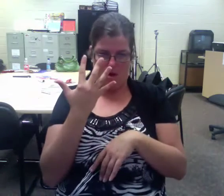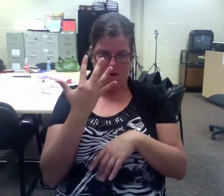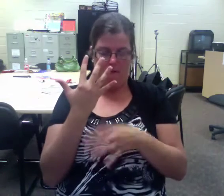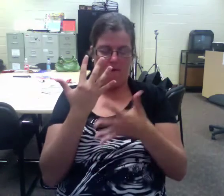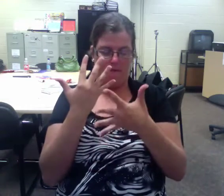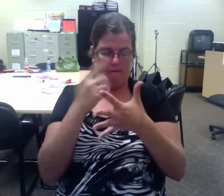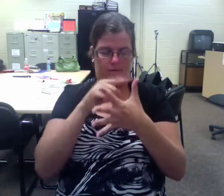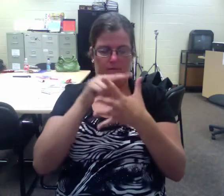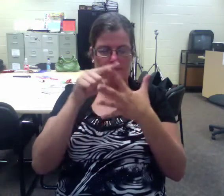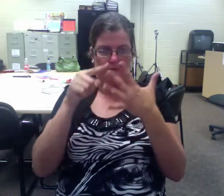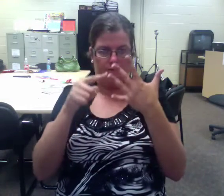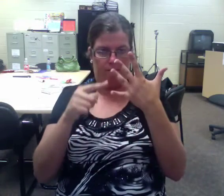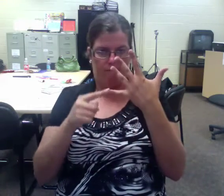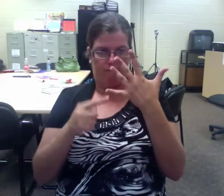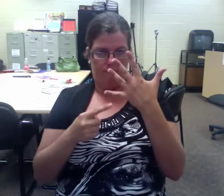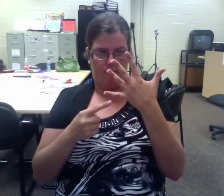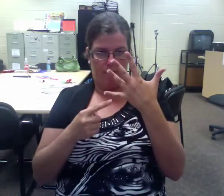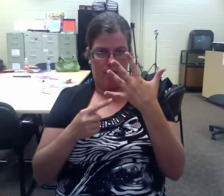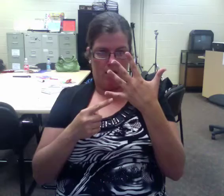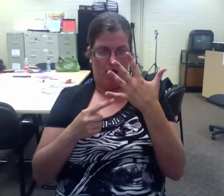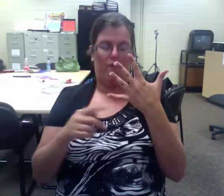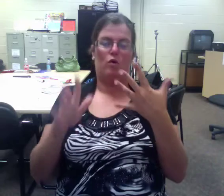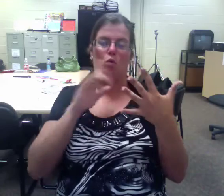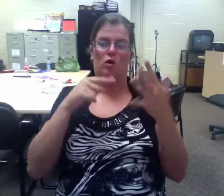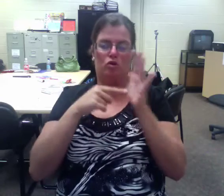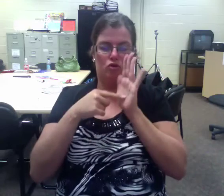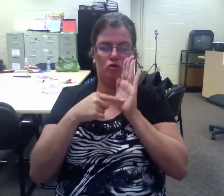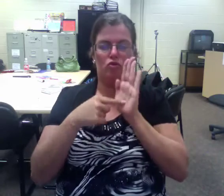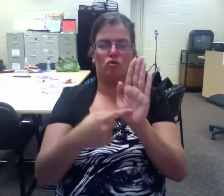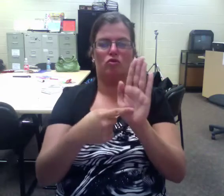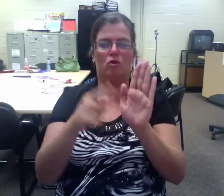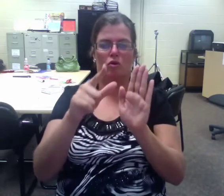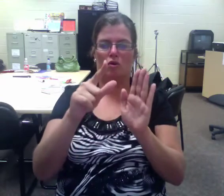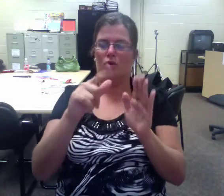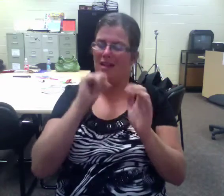This is going to show you the lack of support that Washington had at the beginning of the war.